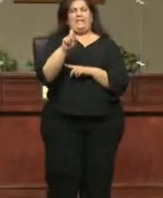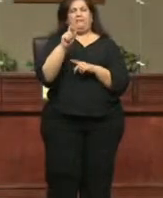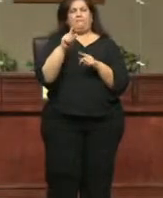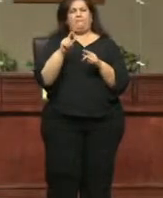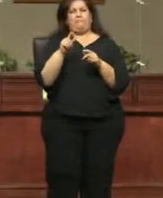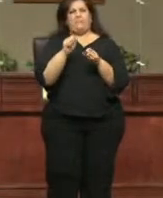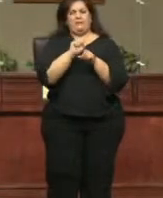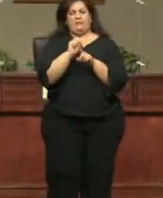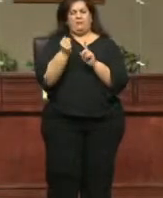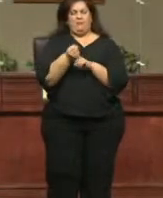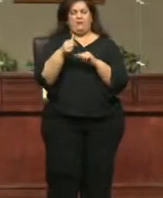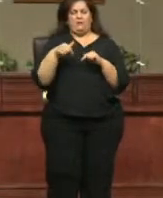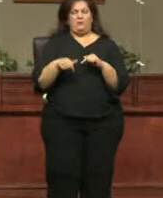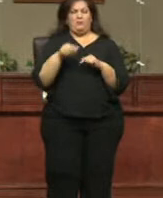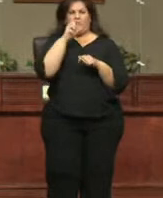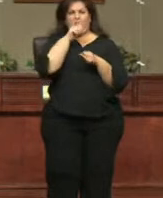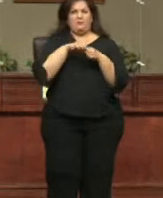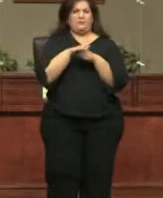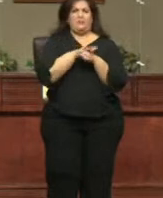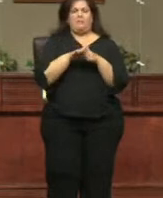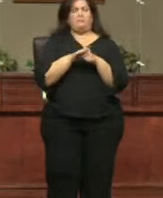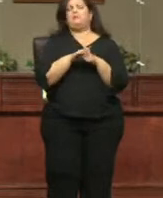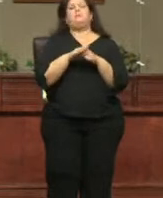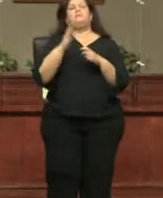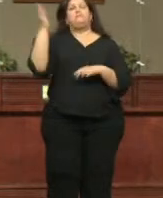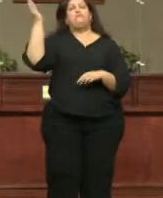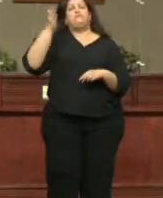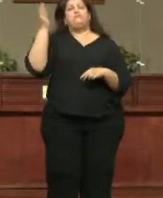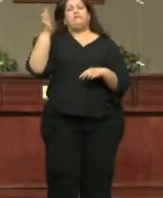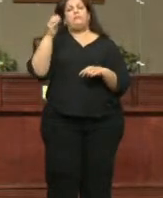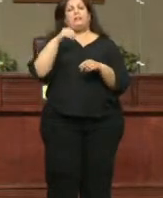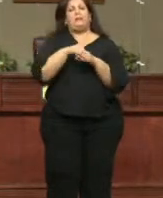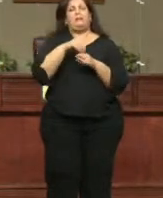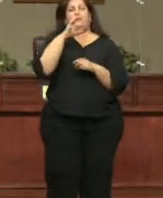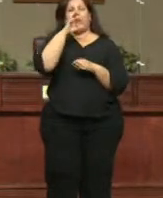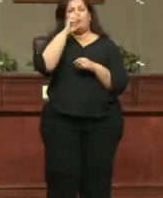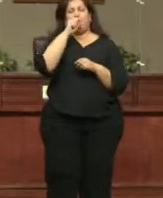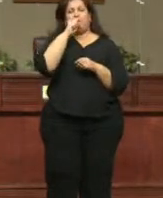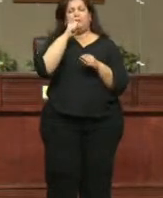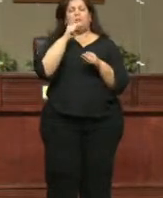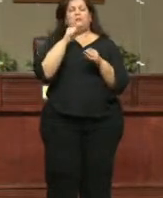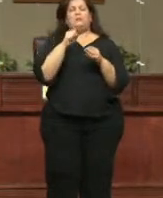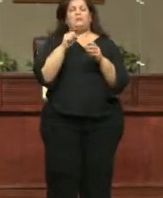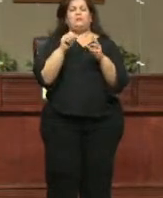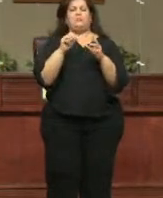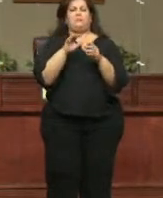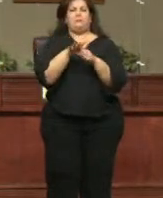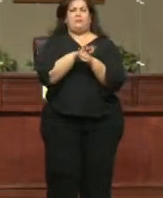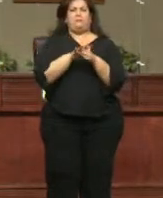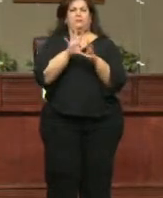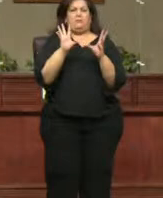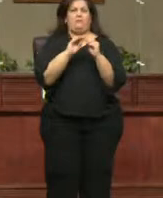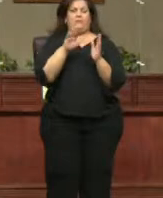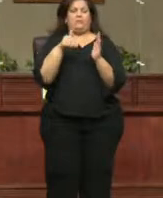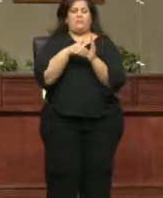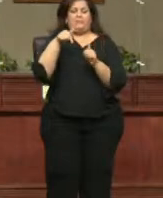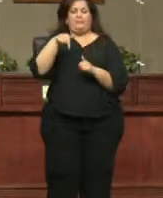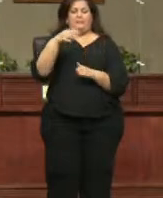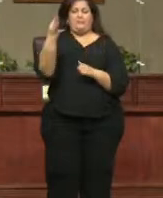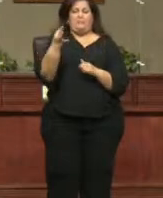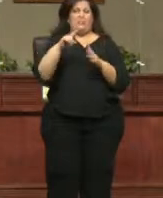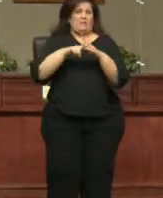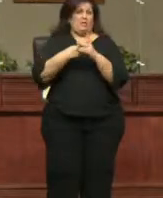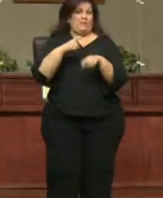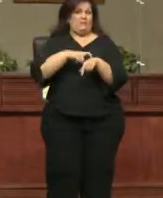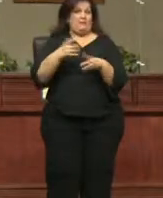the Linda Chapin Theater in the Convention Center on this Friday beginning at 9